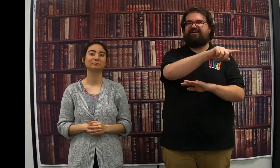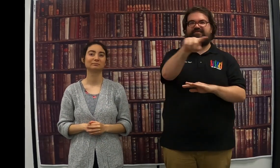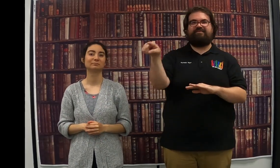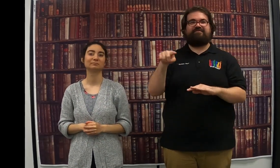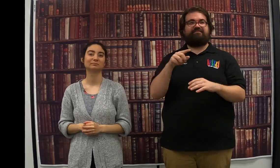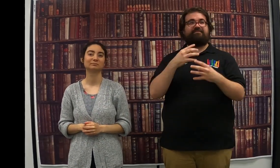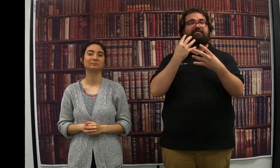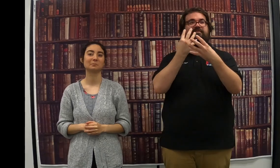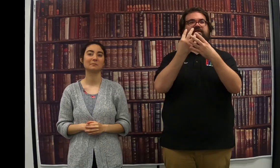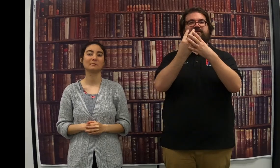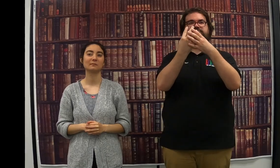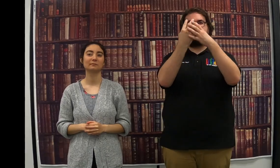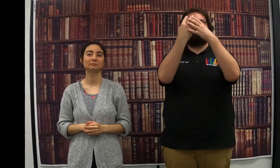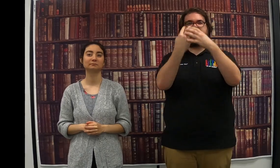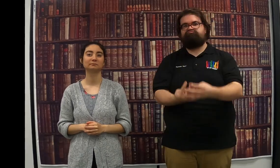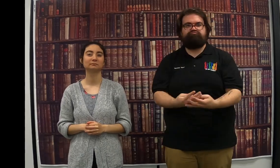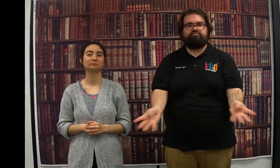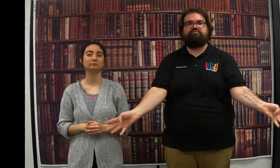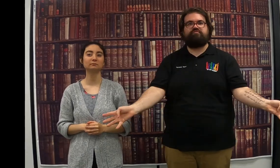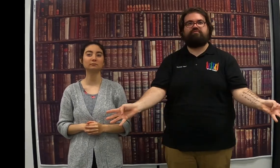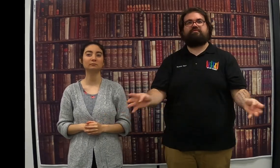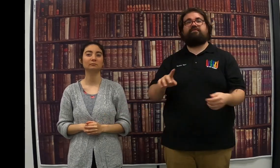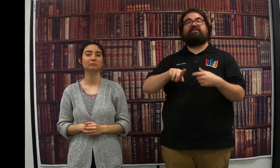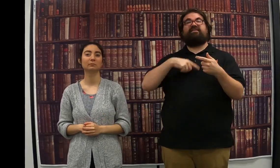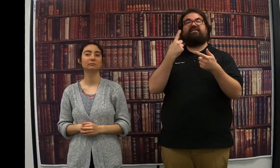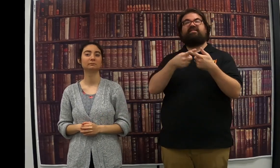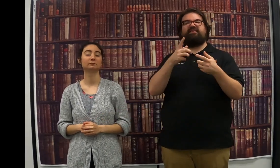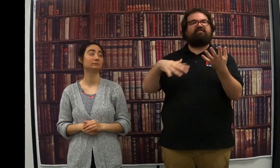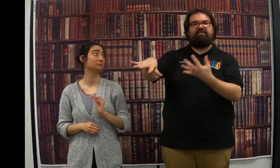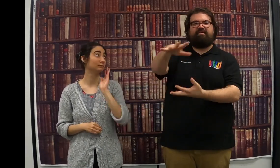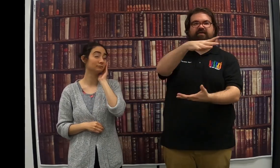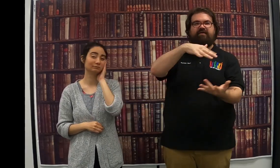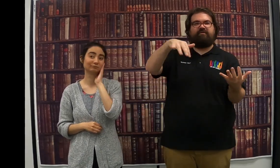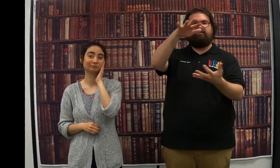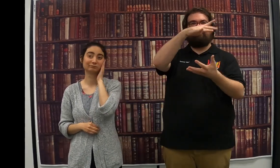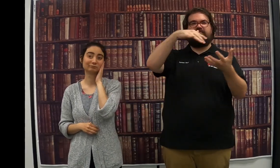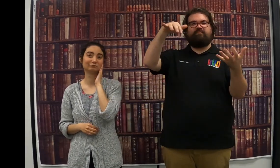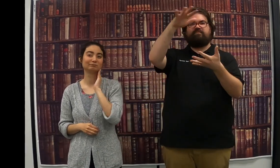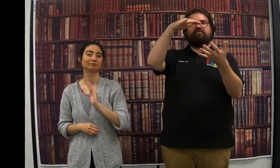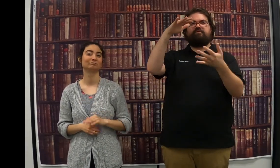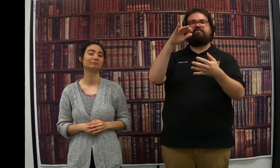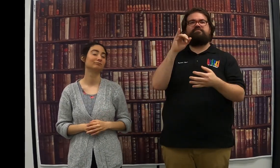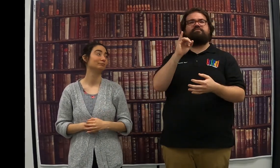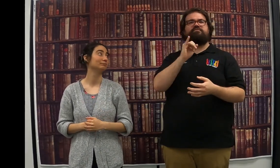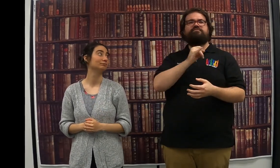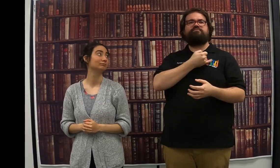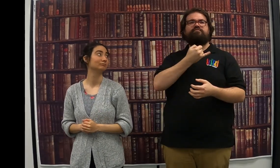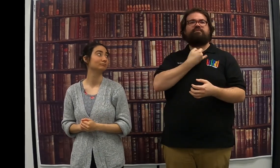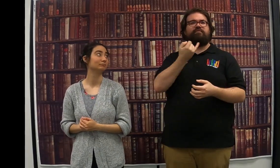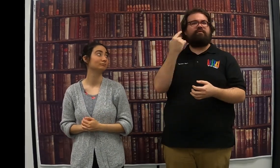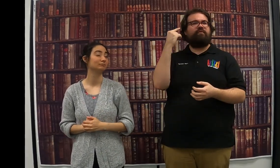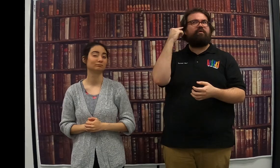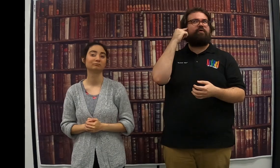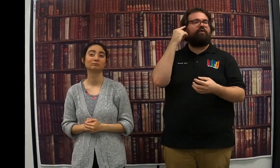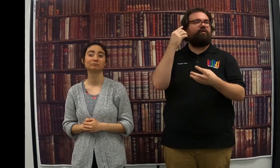dropped open to the floor, and amidst a cloud of smoke-filled enchantment, Joringel heard